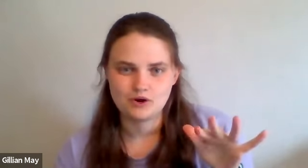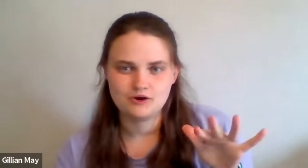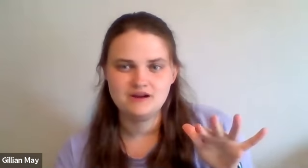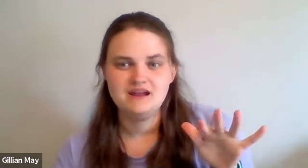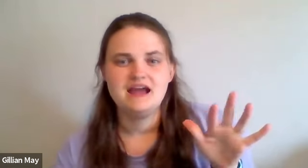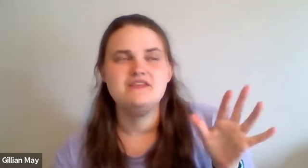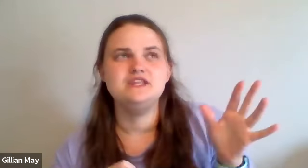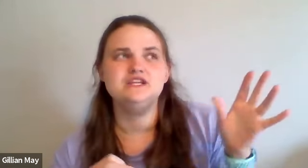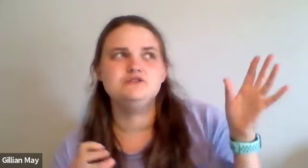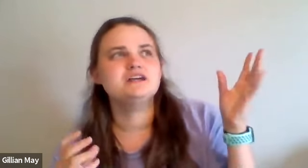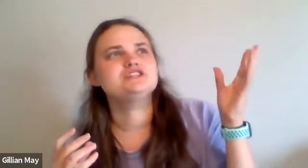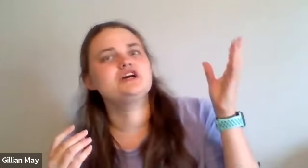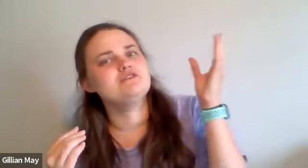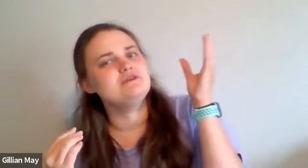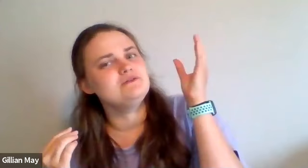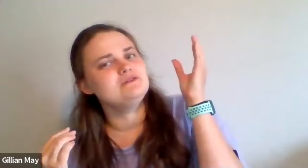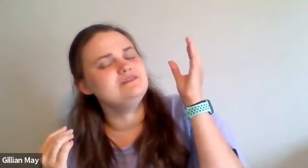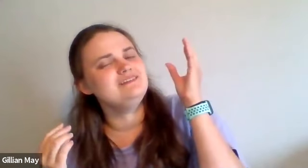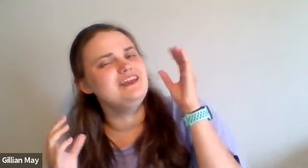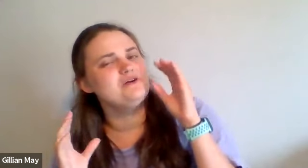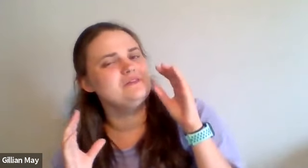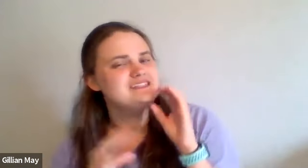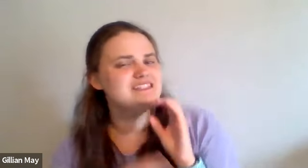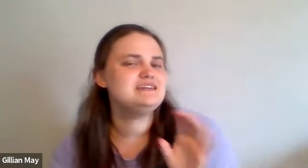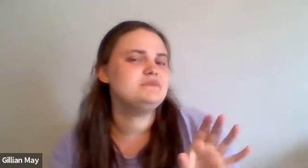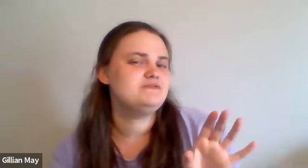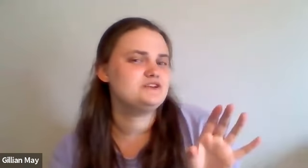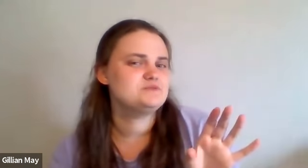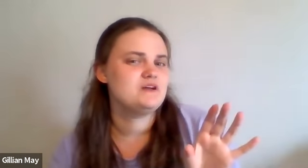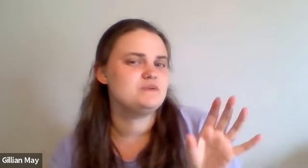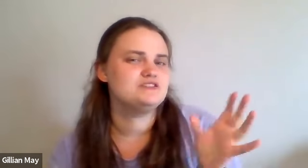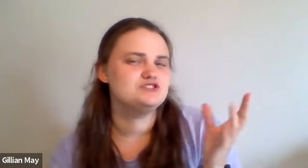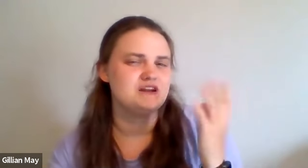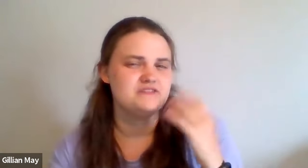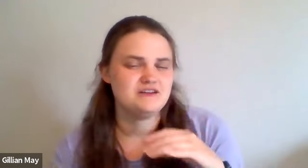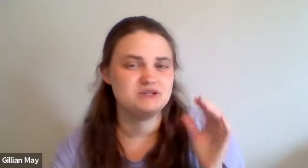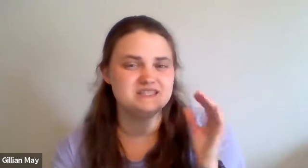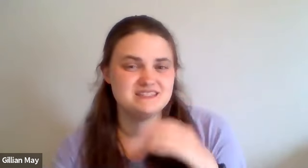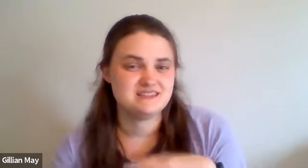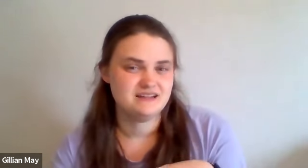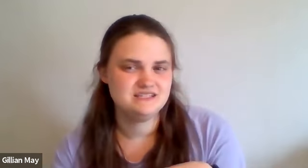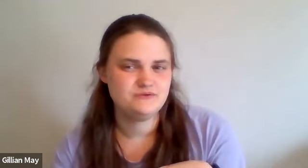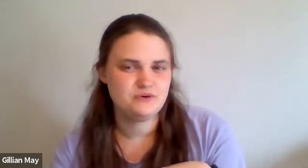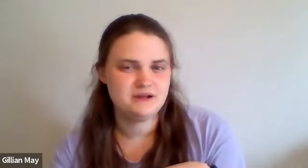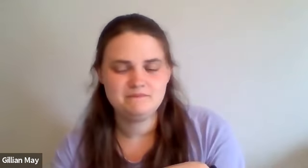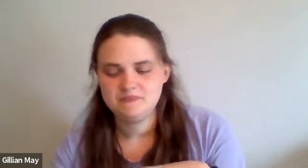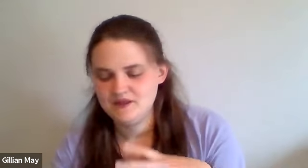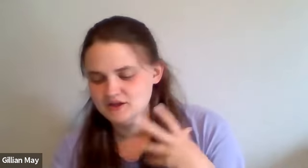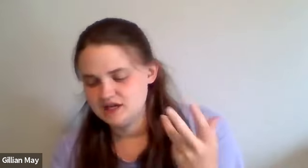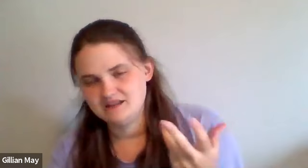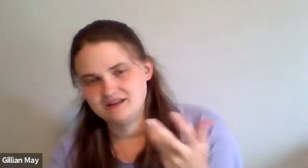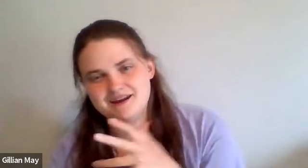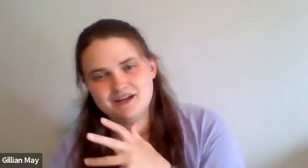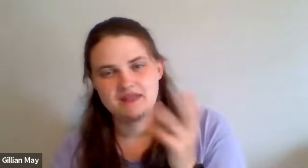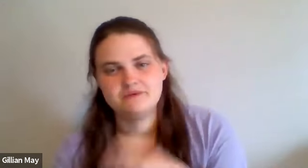word, and then you guys try to not only see me fingerspell it, but also try to think of what's the sign is for it, and kind of go in that way. So